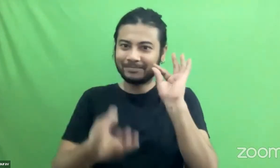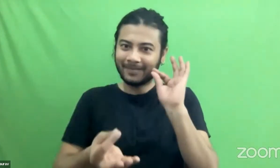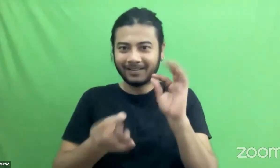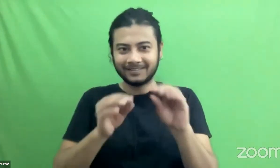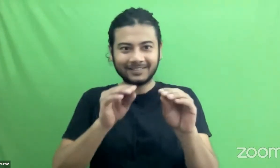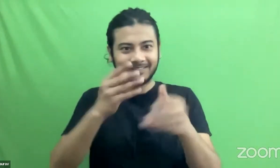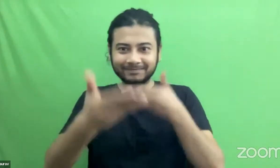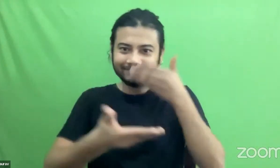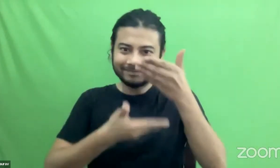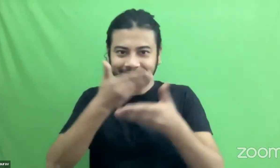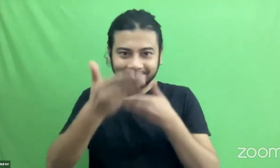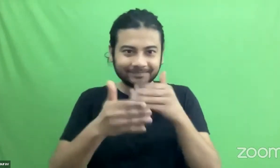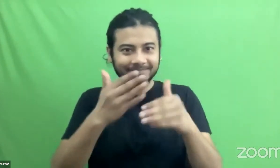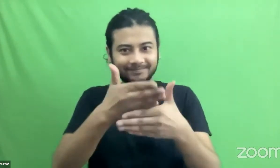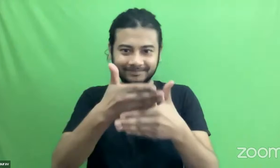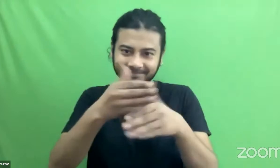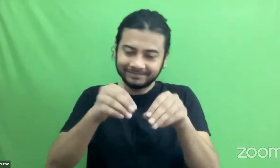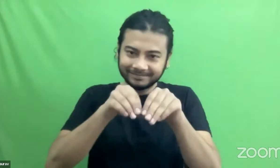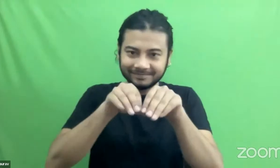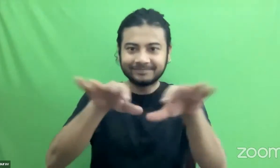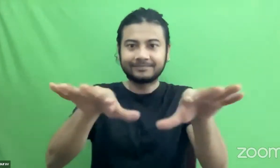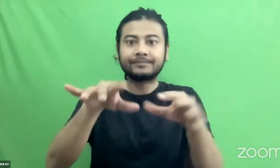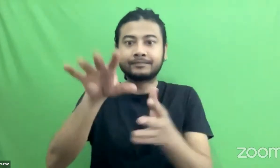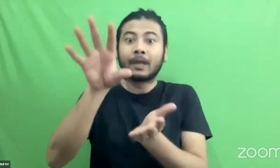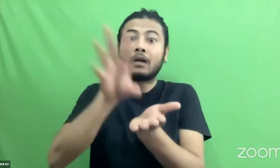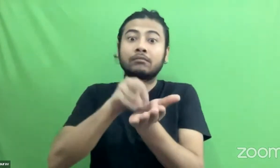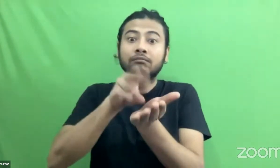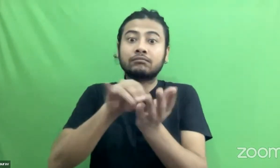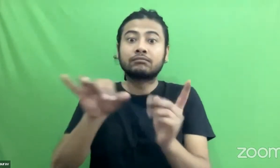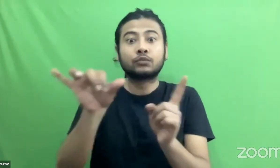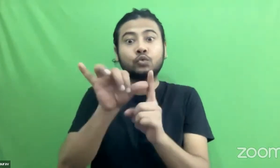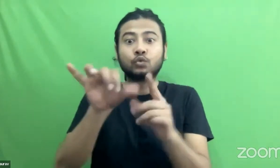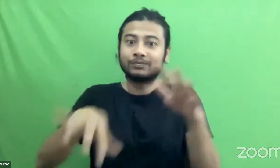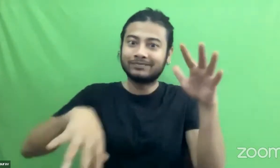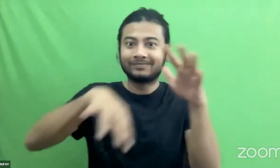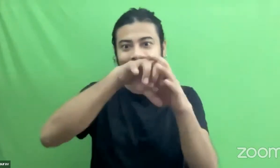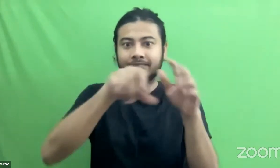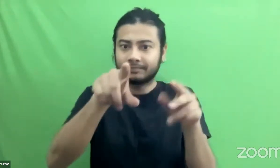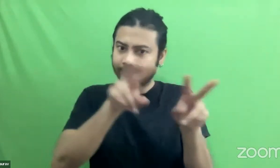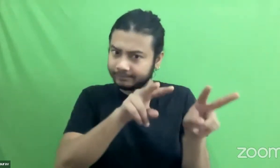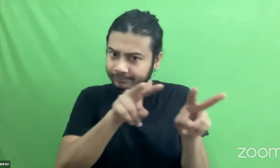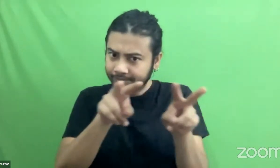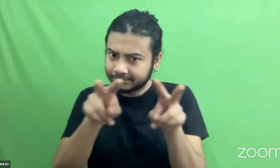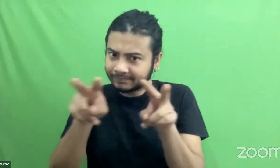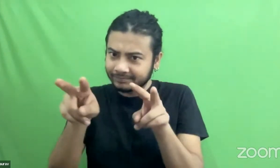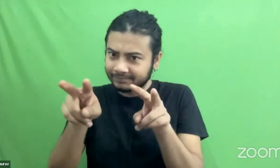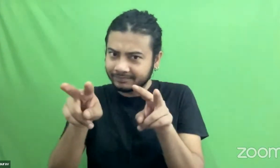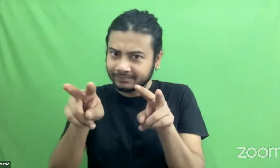to understand the concepts? Was there anybody who watched the recording?